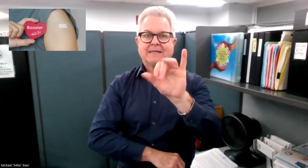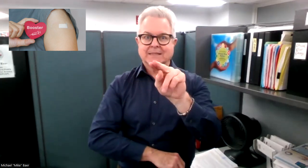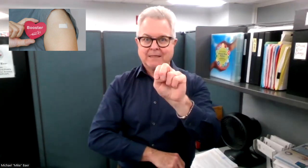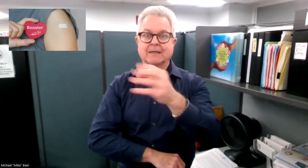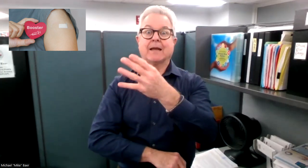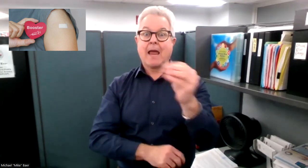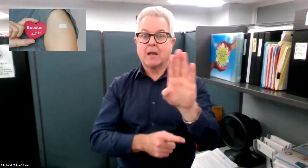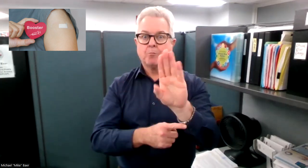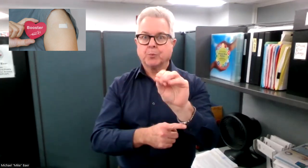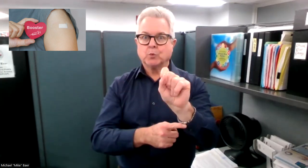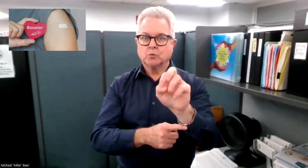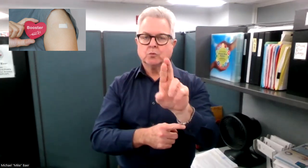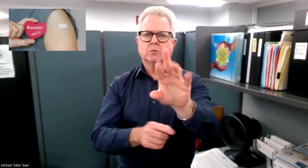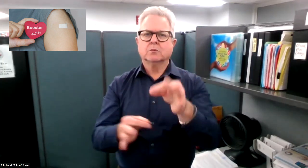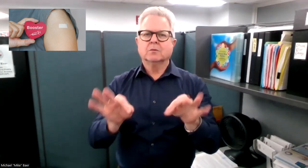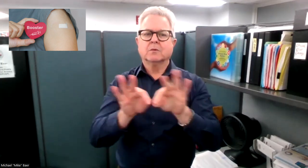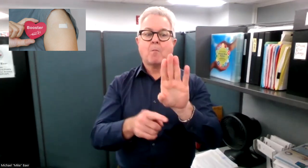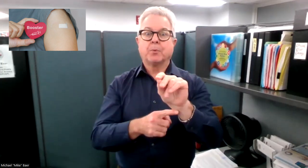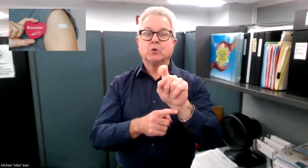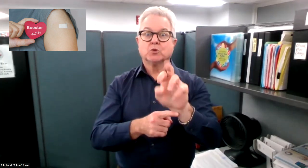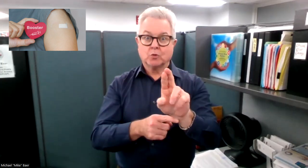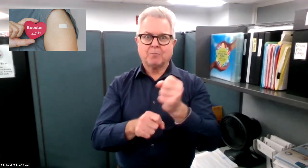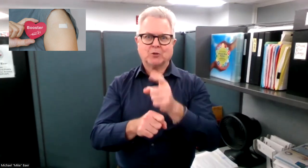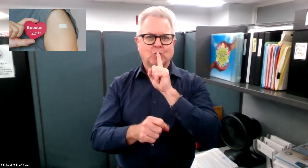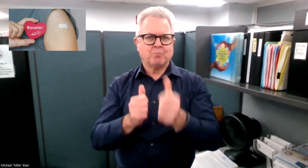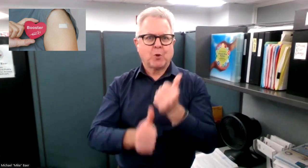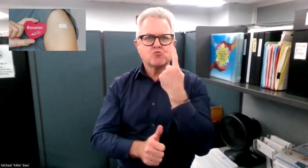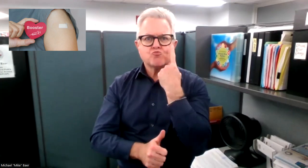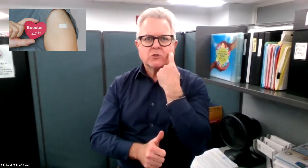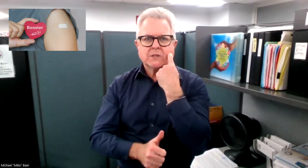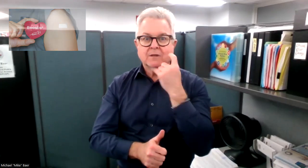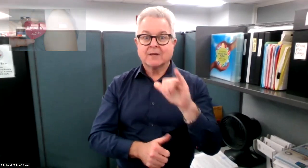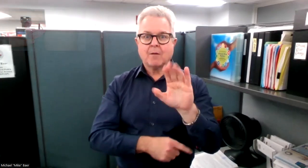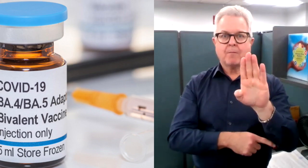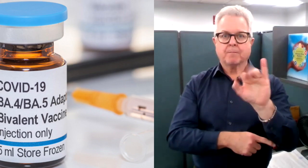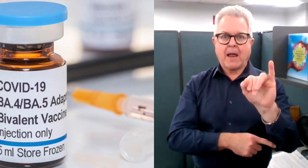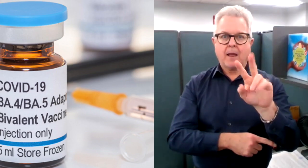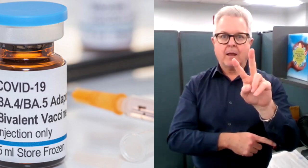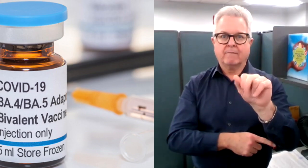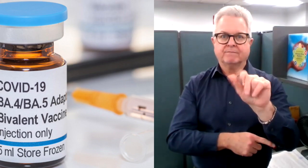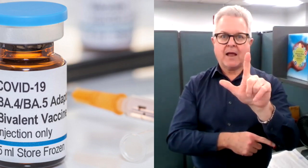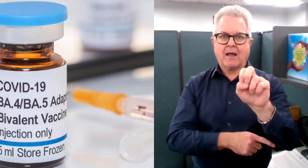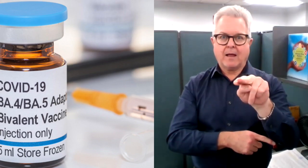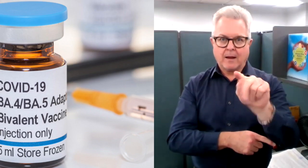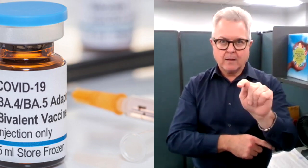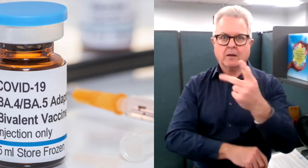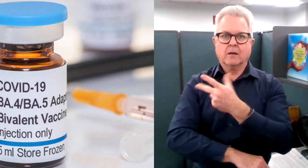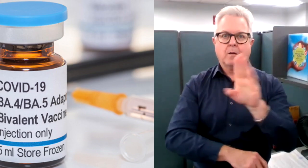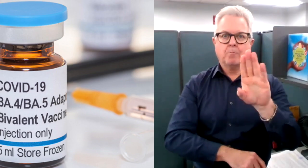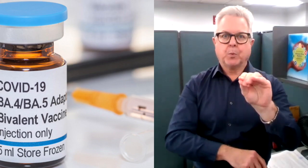our vaccines and our boosters. Now, speaking of the booster, make sure that the booster is one of the most recent one that came